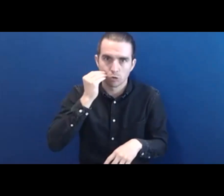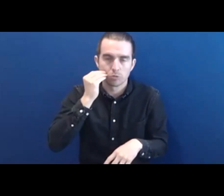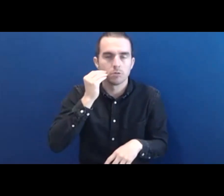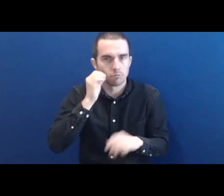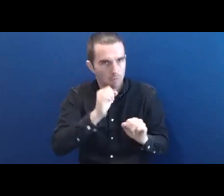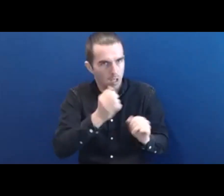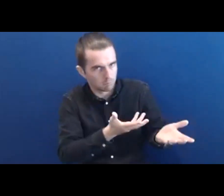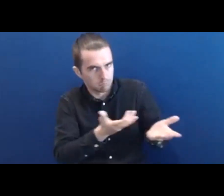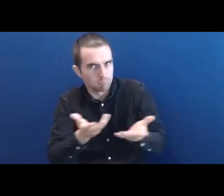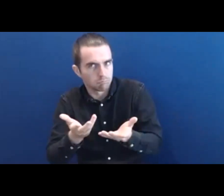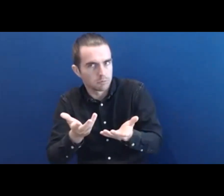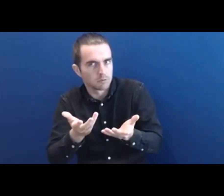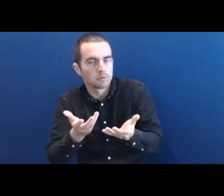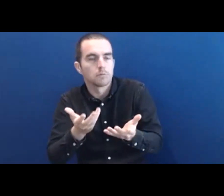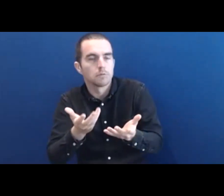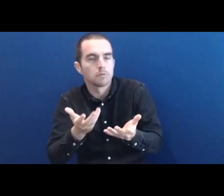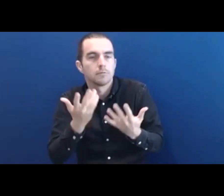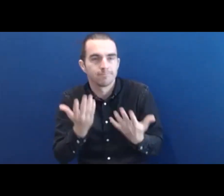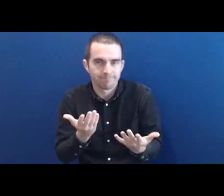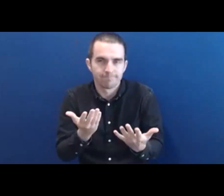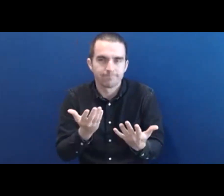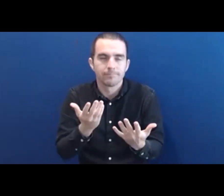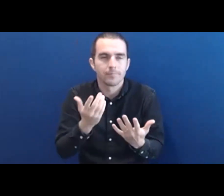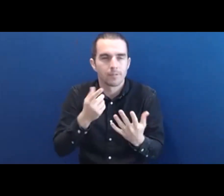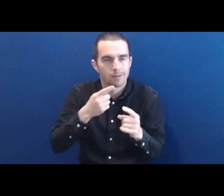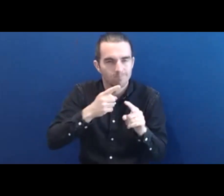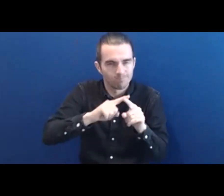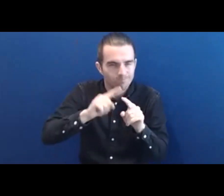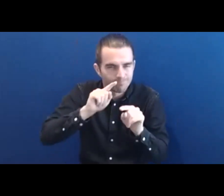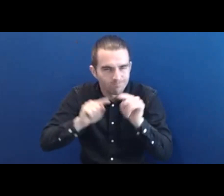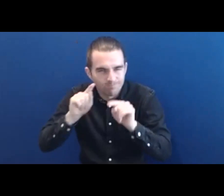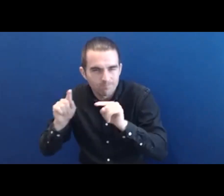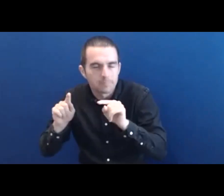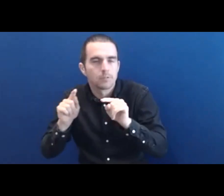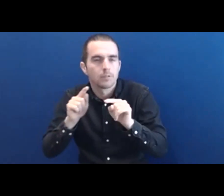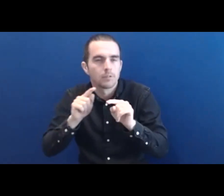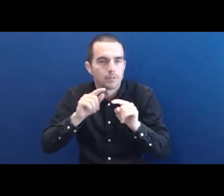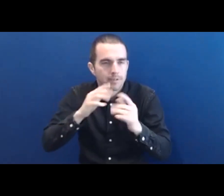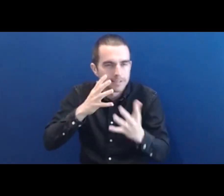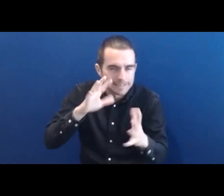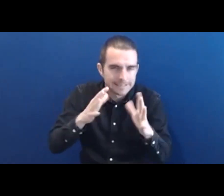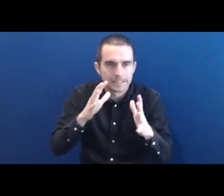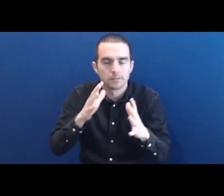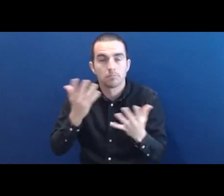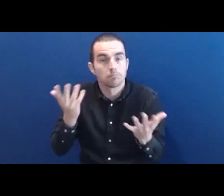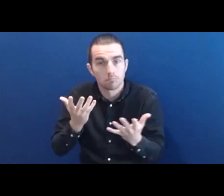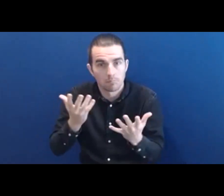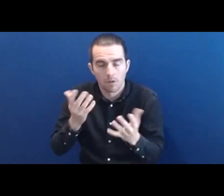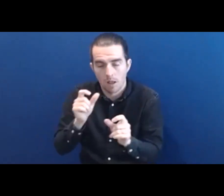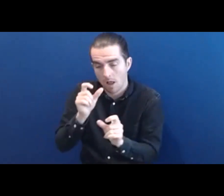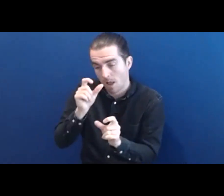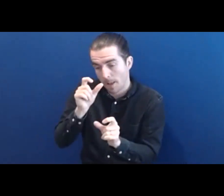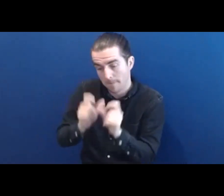in issues, areas where person with disabilities, how do the representative of the collective,